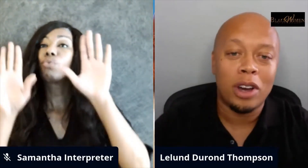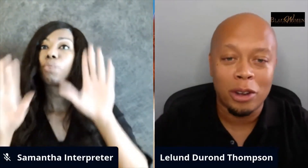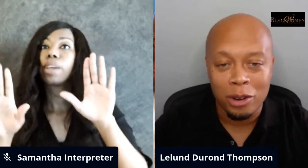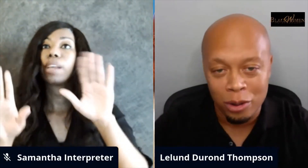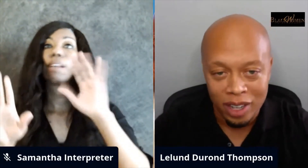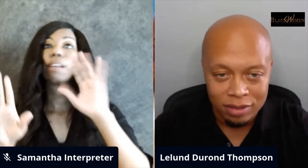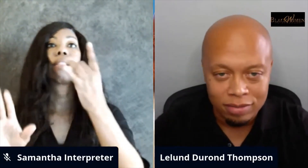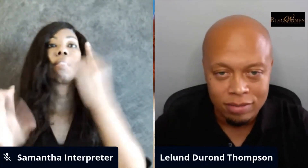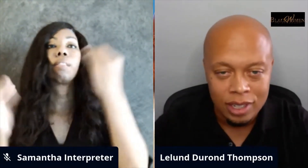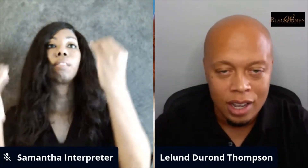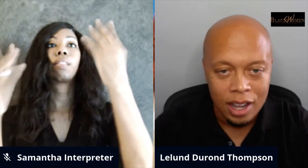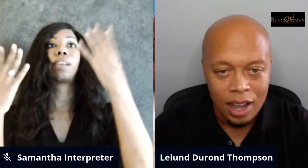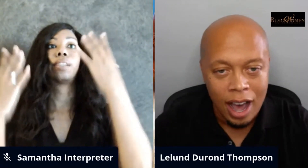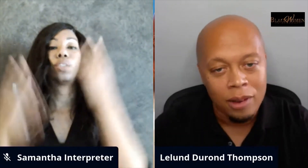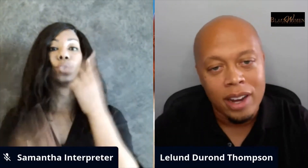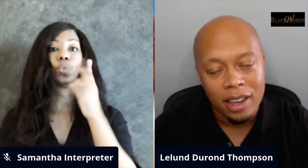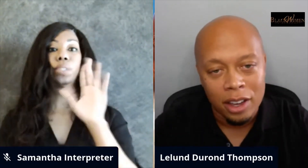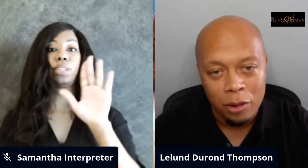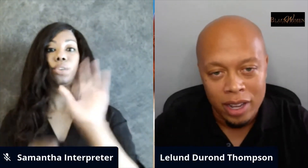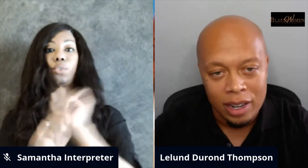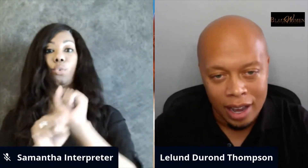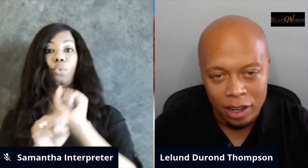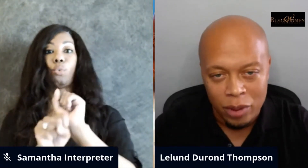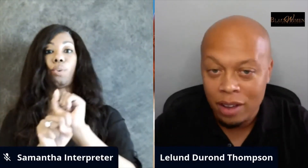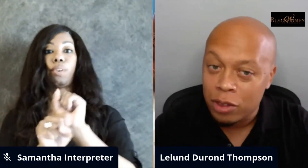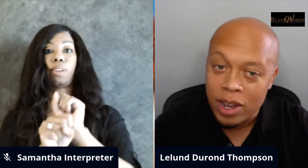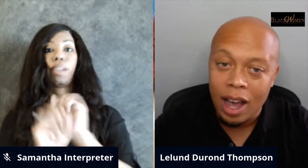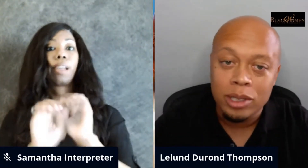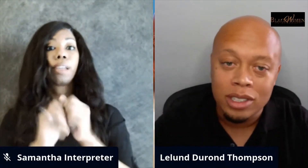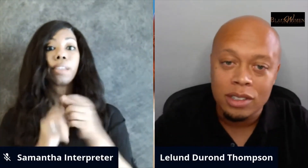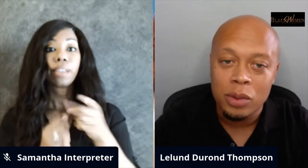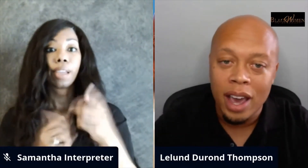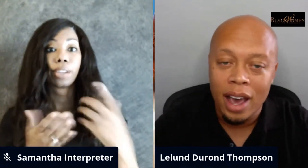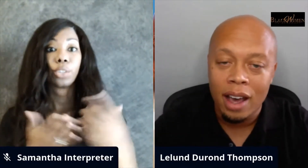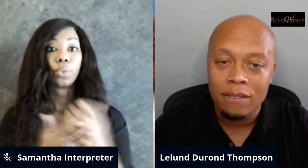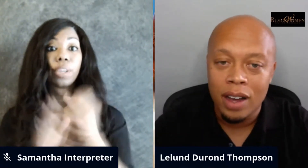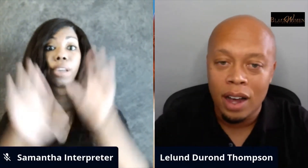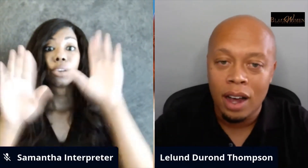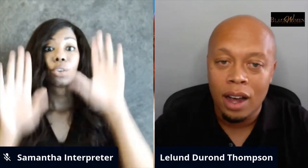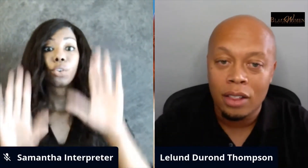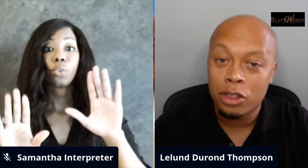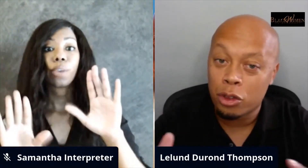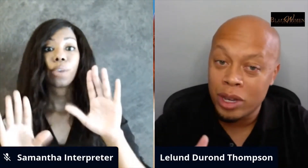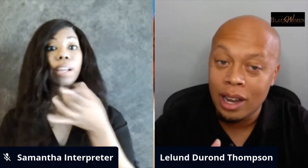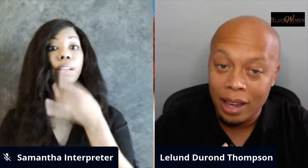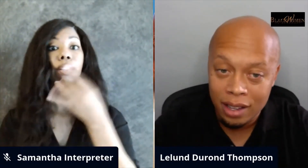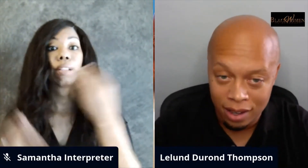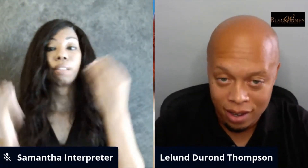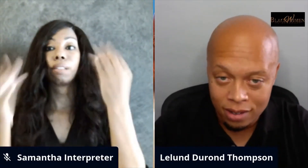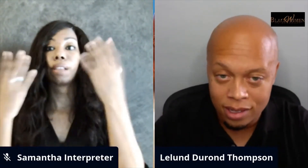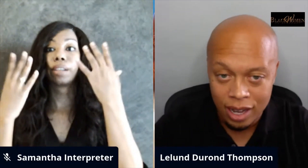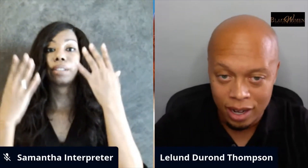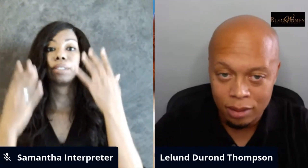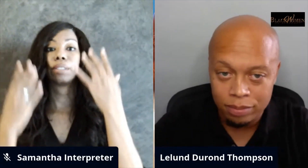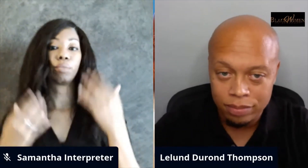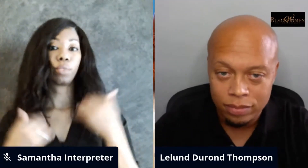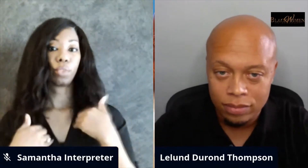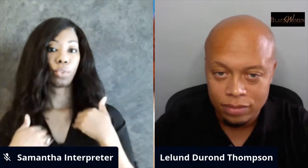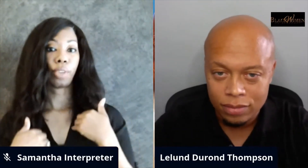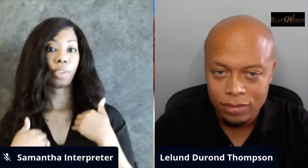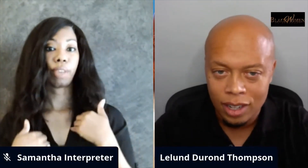see what you're doing. How can I get great lighting? We have three options. We have a 3-light kit set